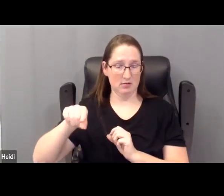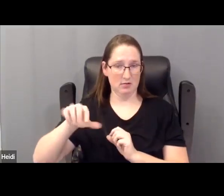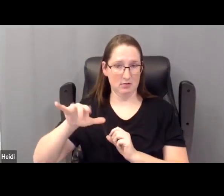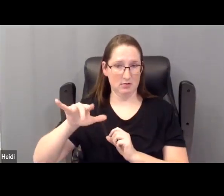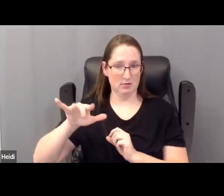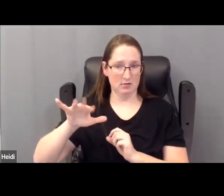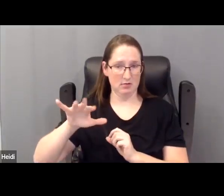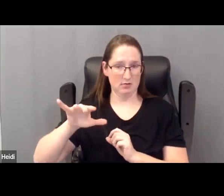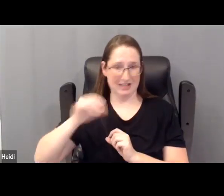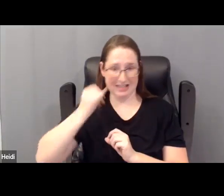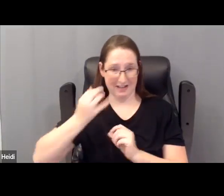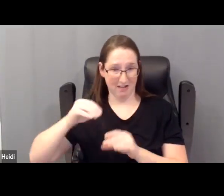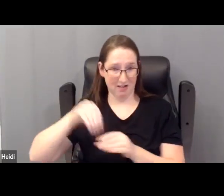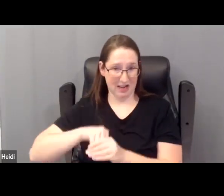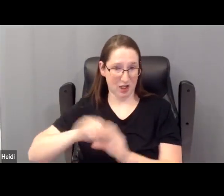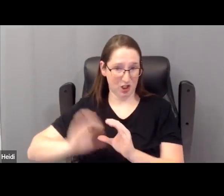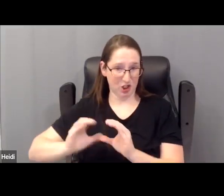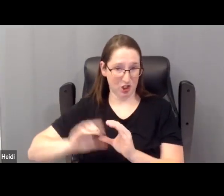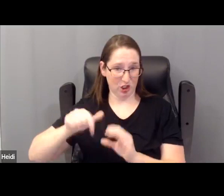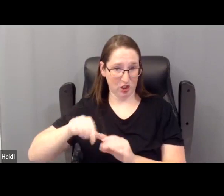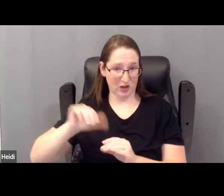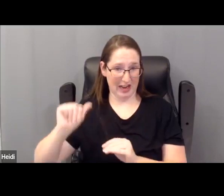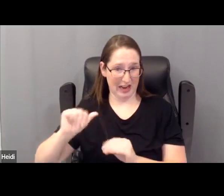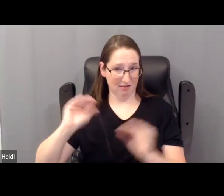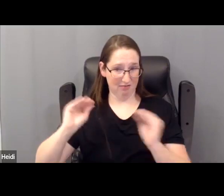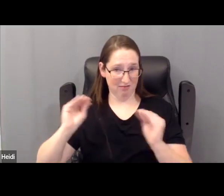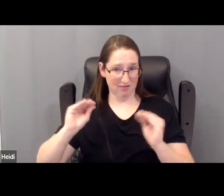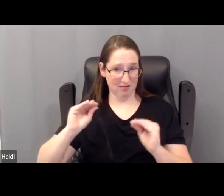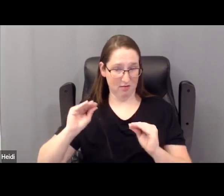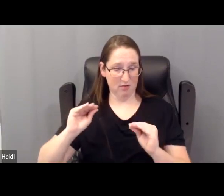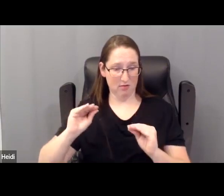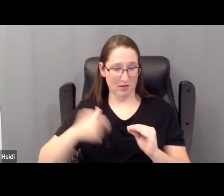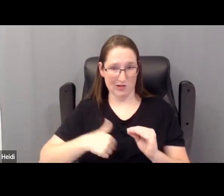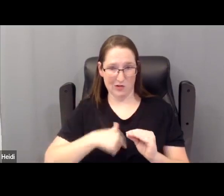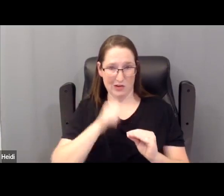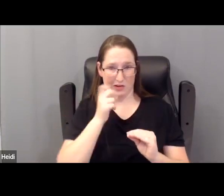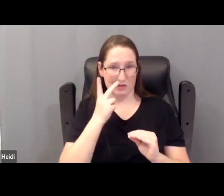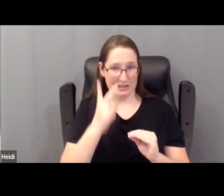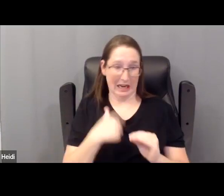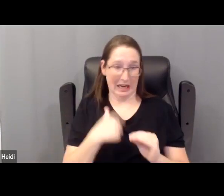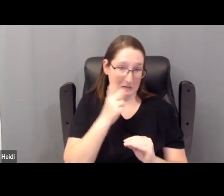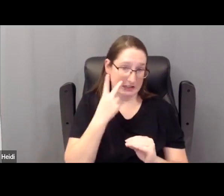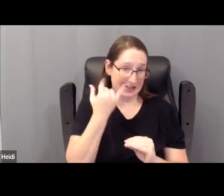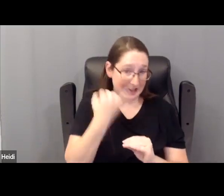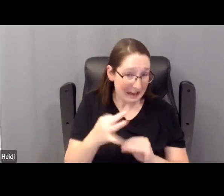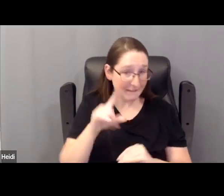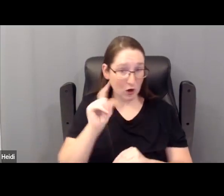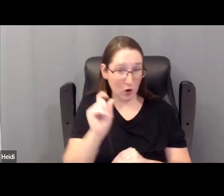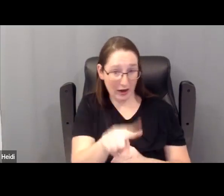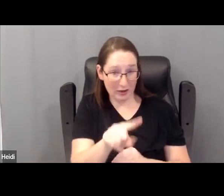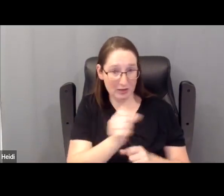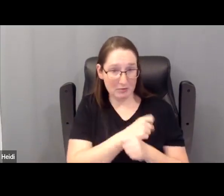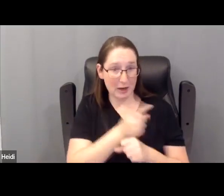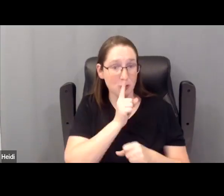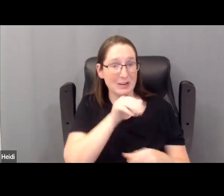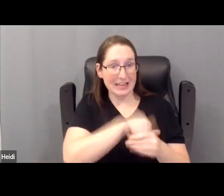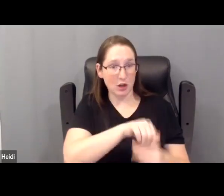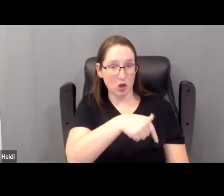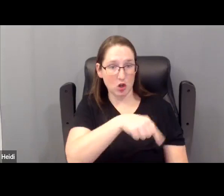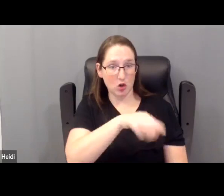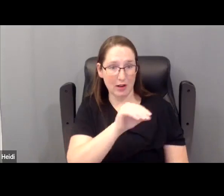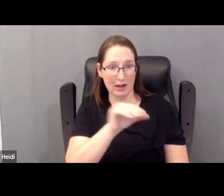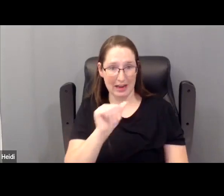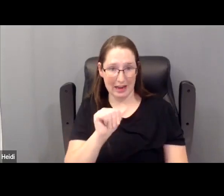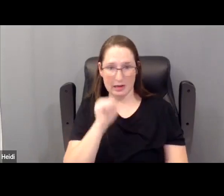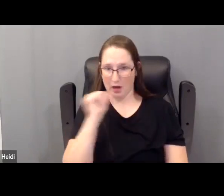if you put something in chat and not in the question and answers, I don't see it. So if you have a question, you